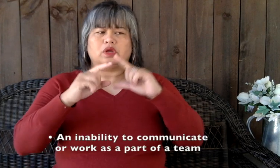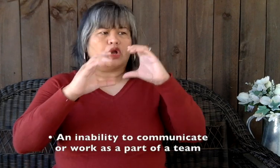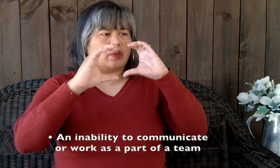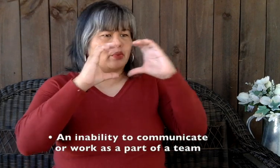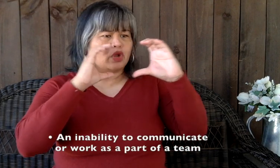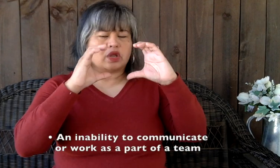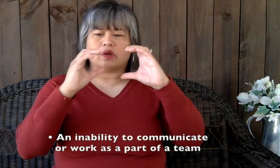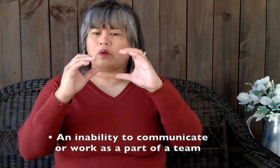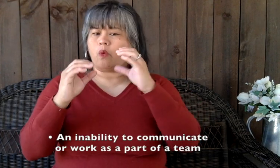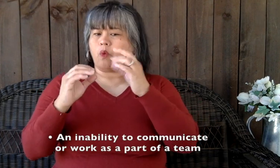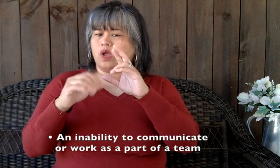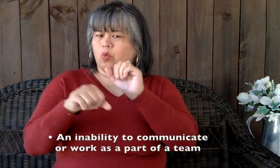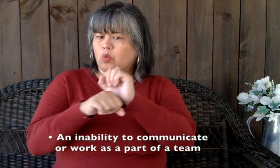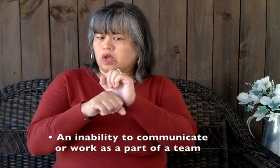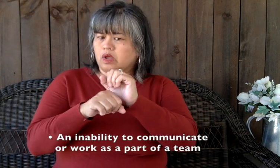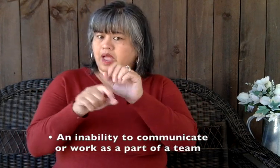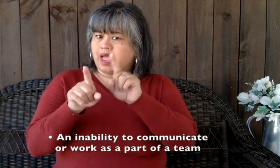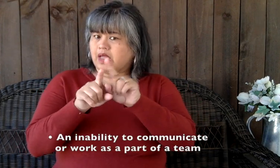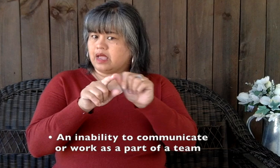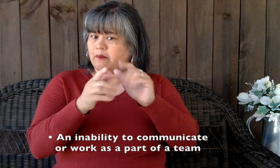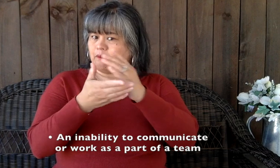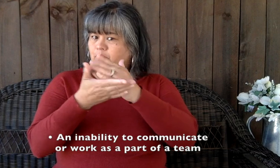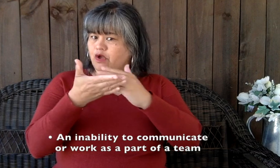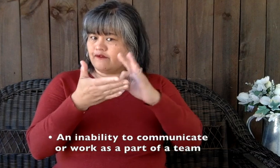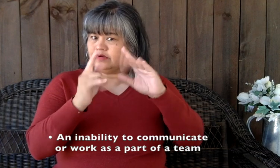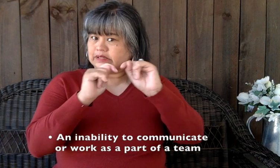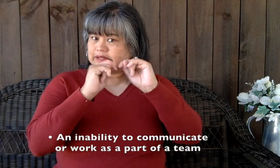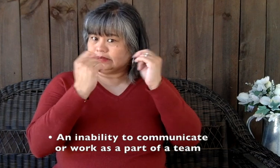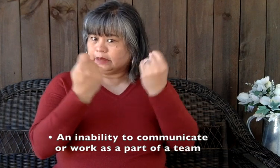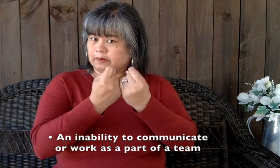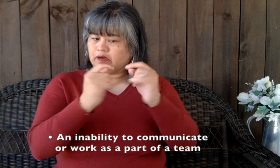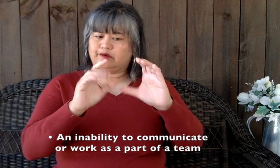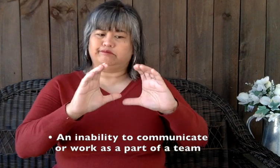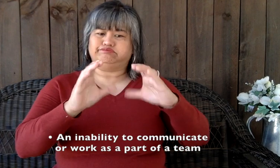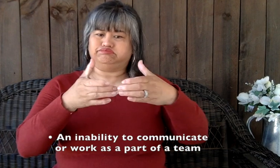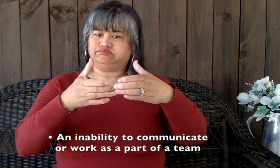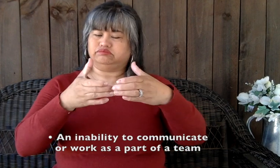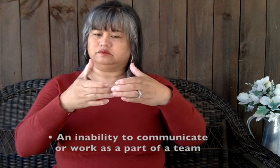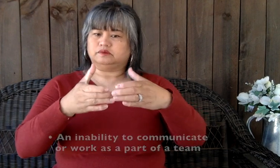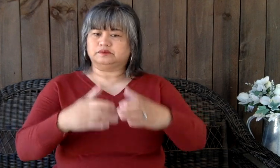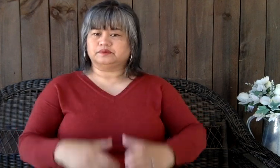an inability to communicate or work as part of a team.